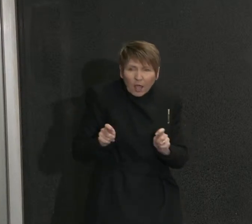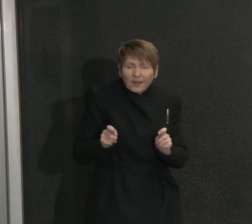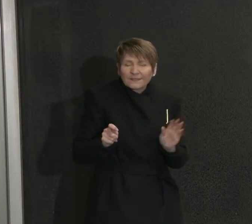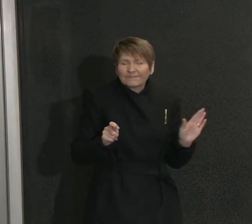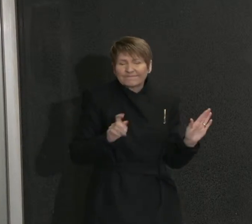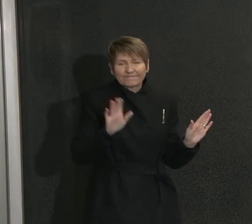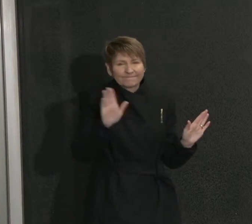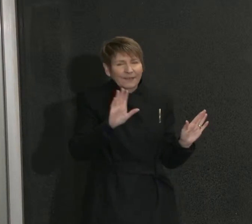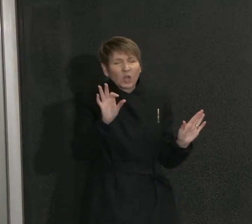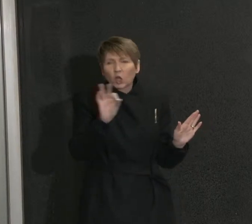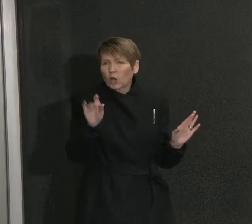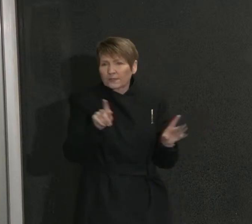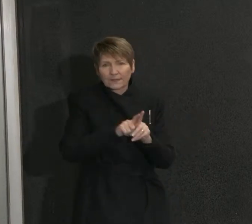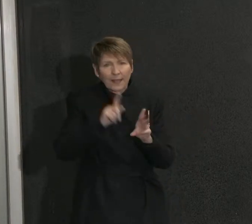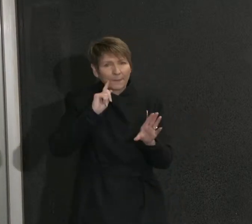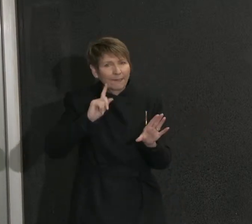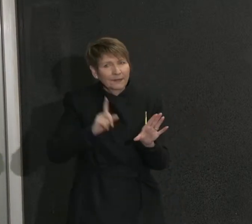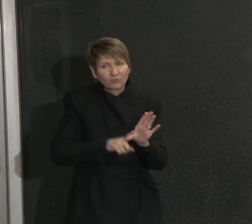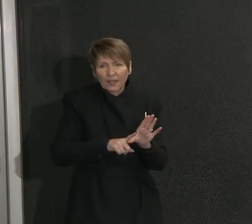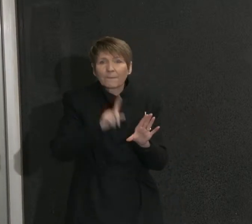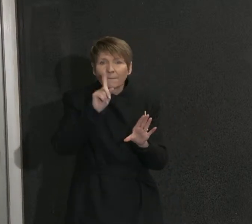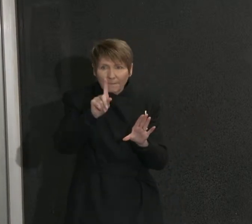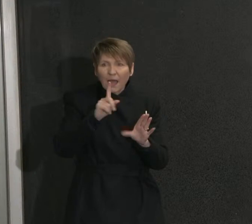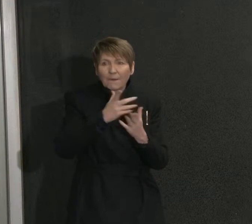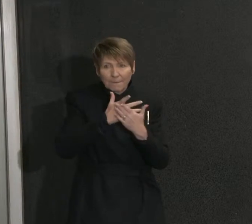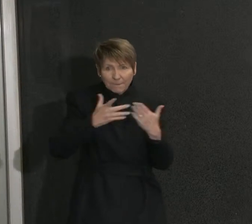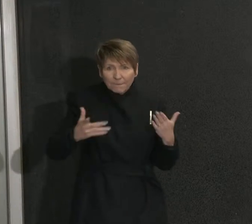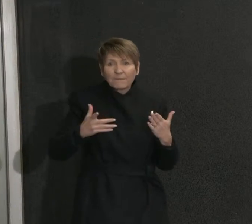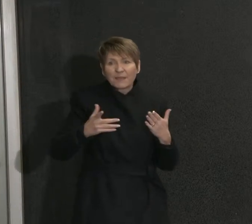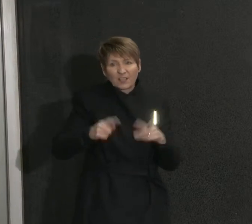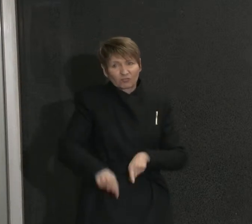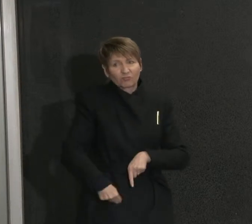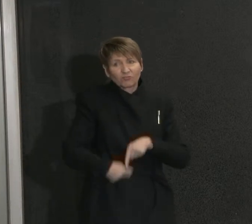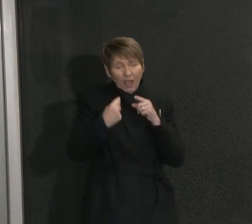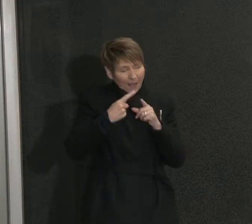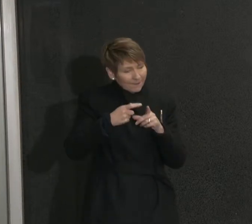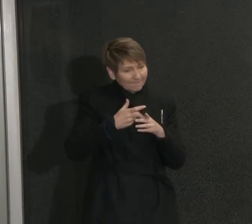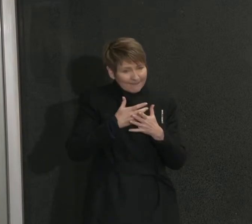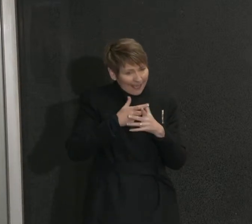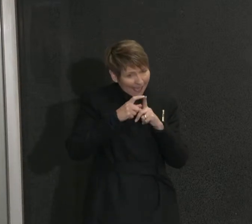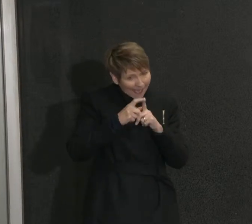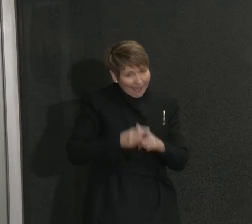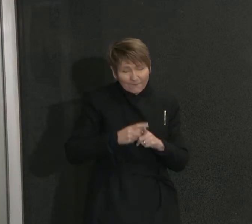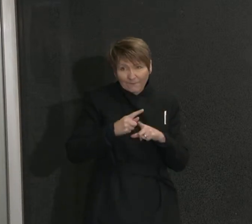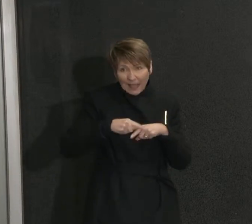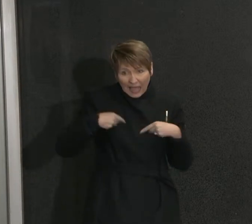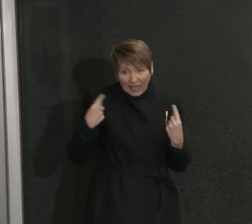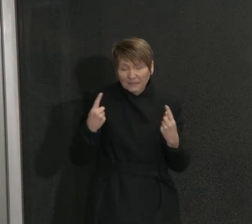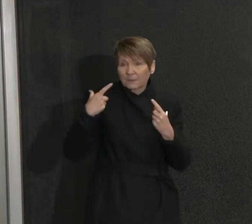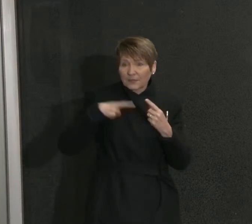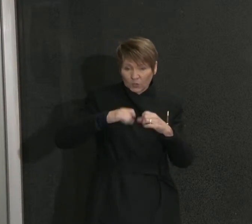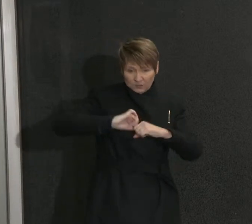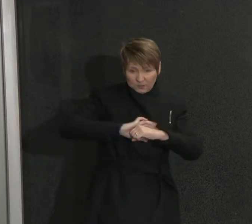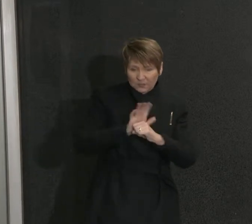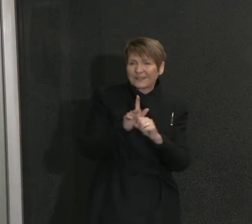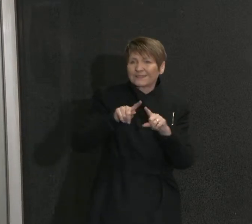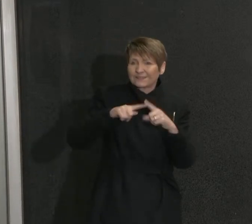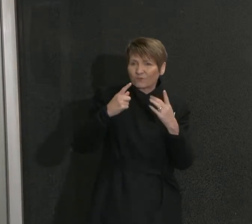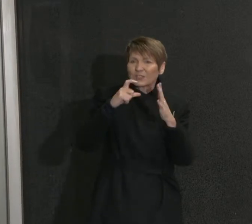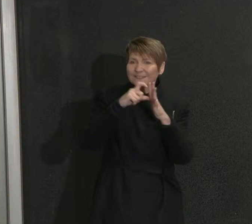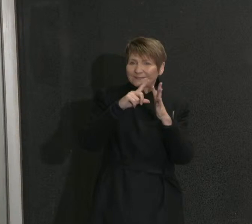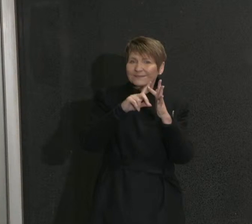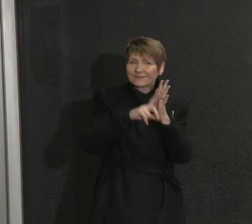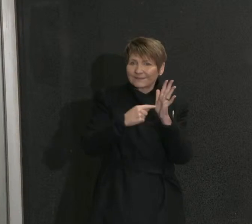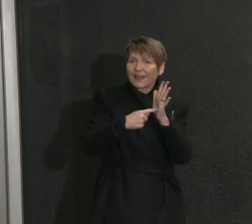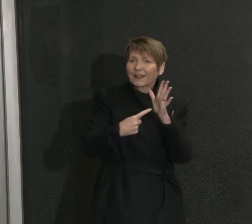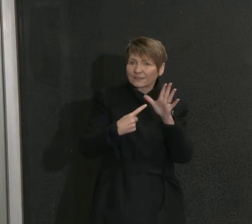extent, but Delta means it's a very different challenge. Isn't this an acknowledgement that you could have had a more nuanced approach